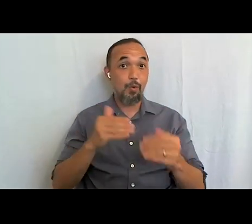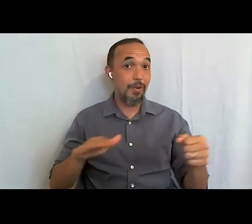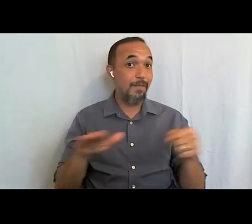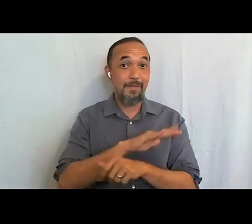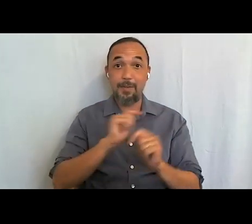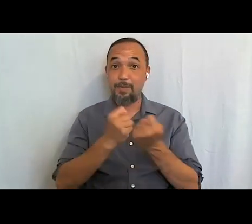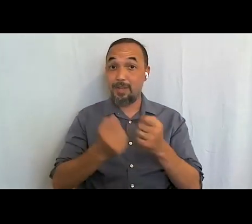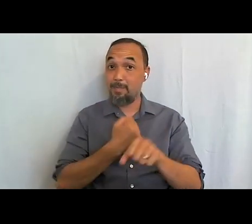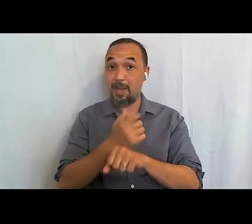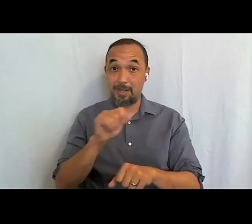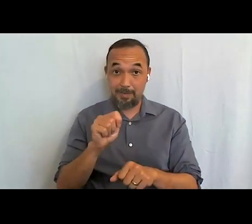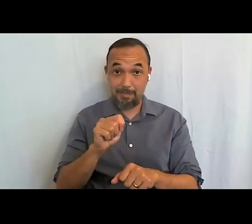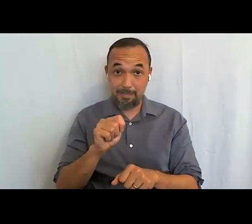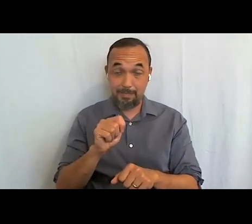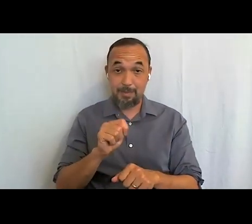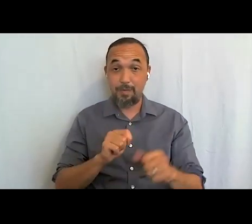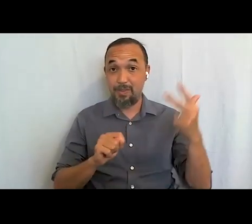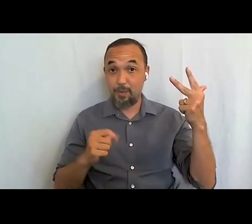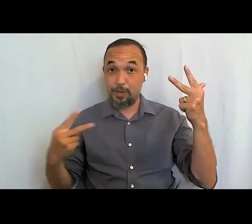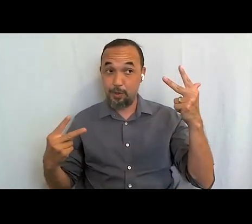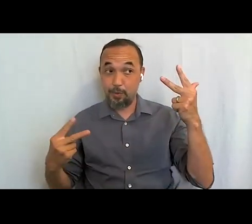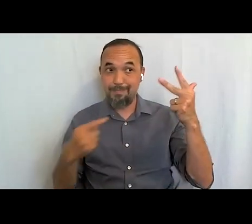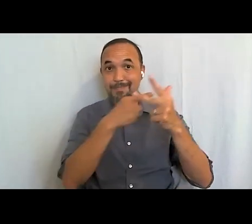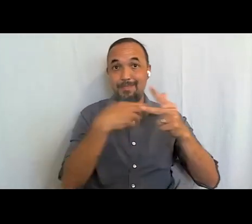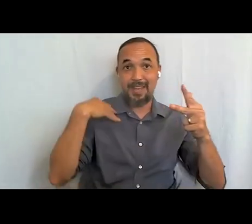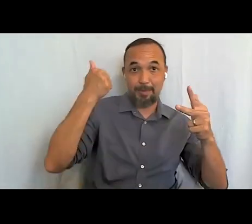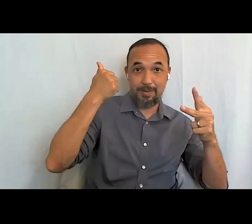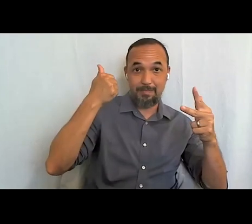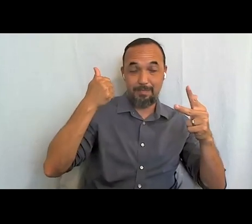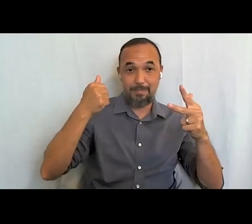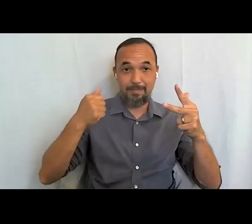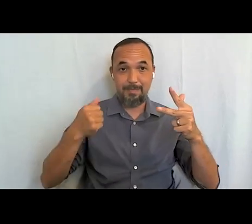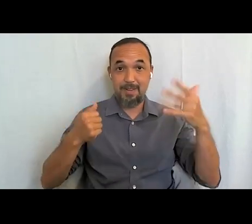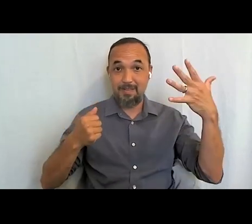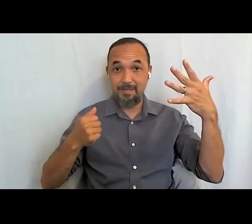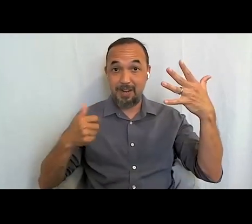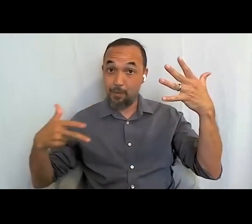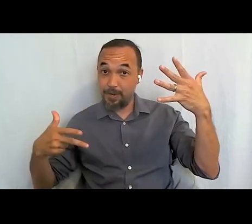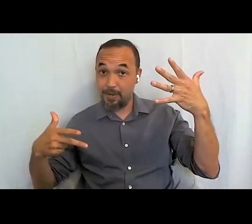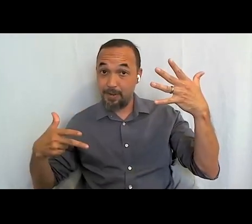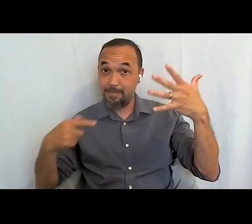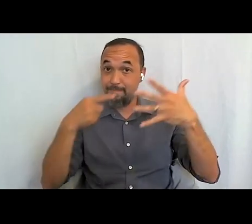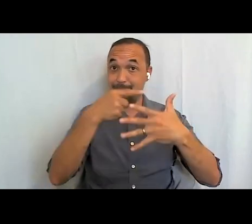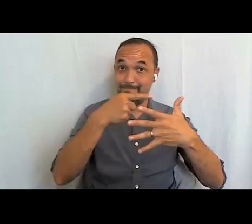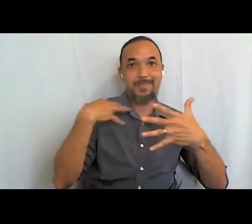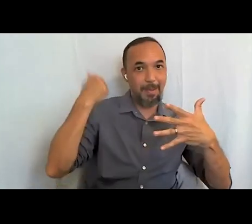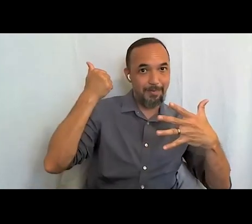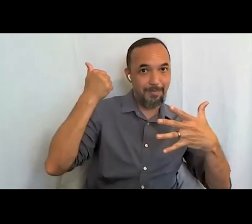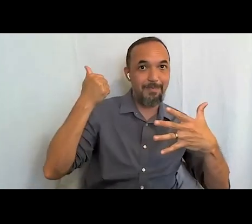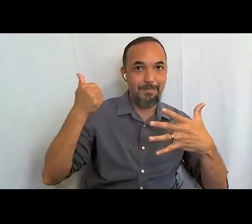down to prevent losing your captain status. Are you confused yet? Great. Welcome to GISH.